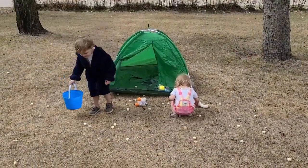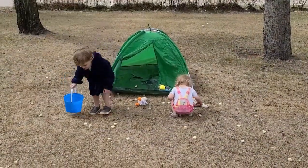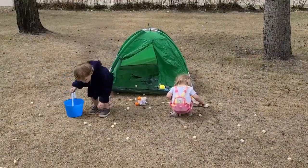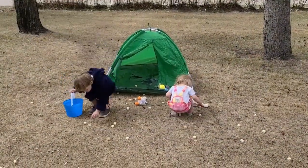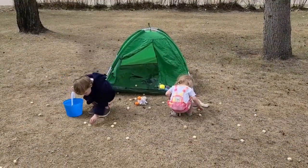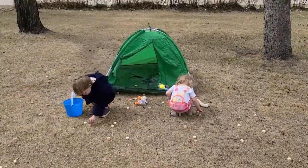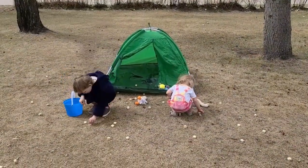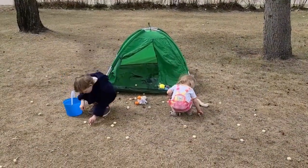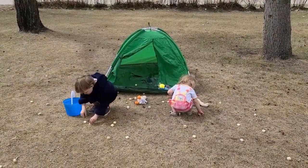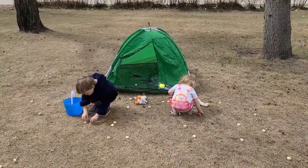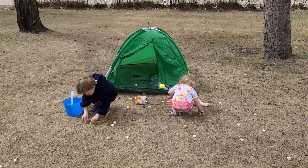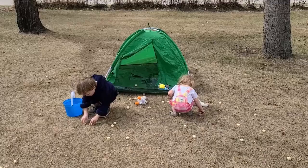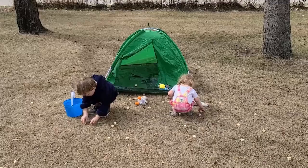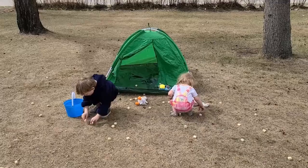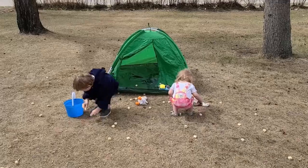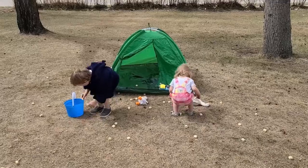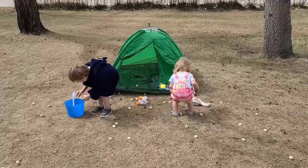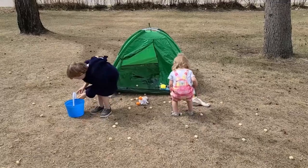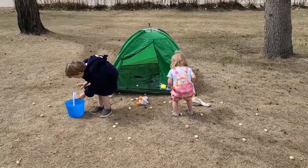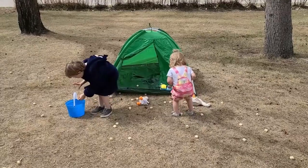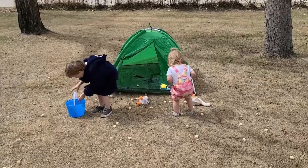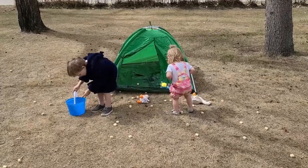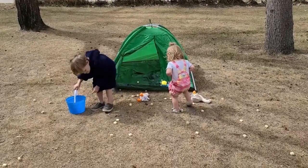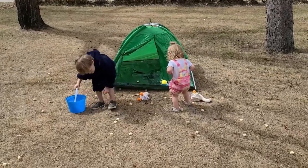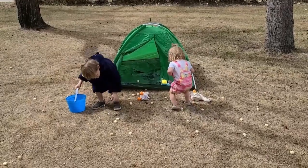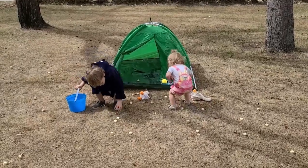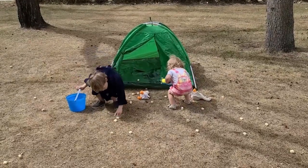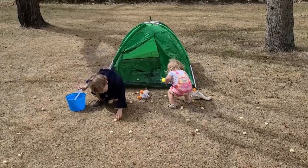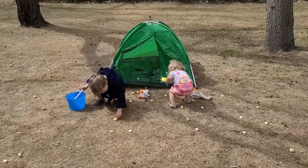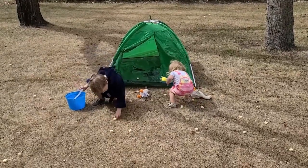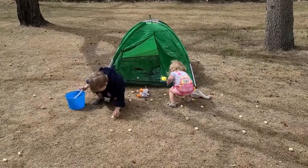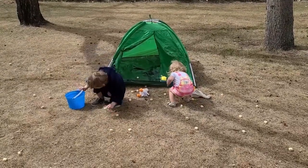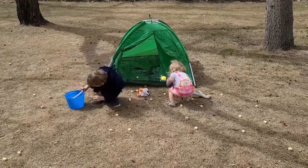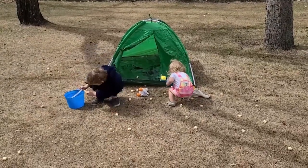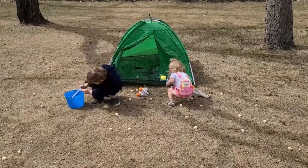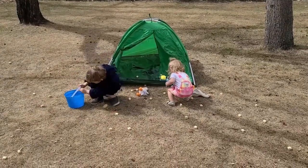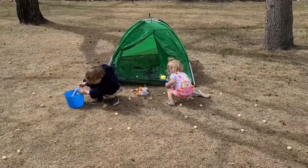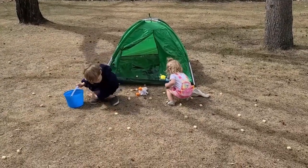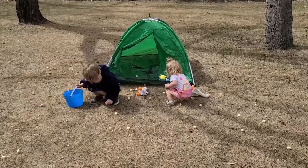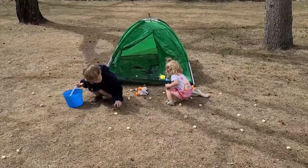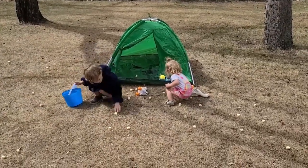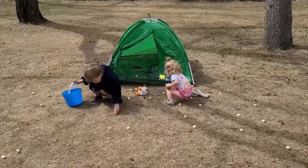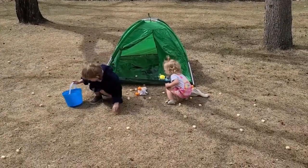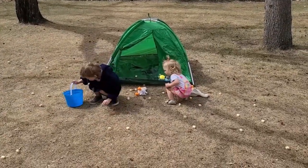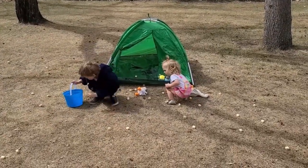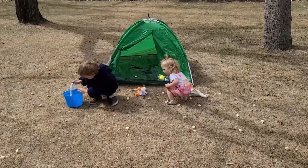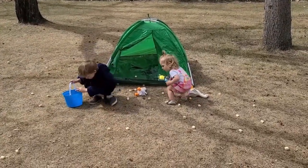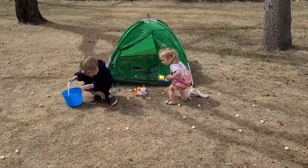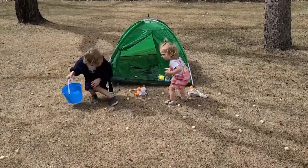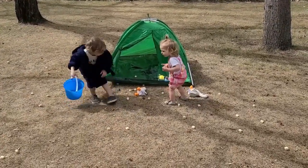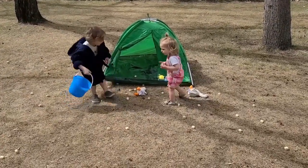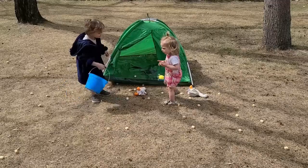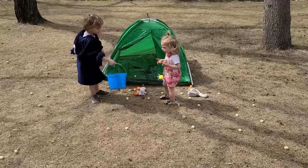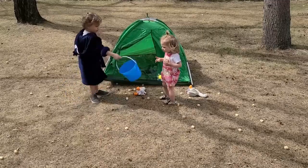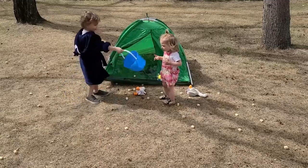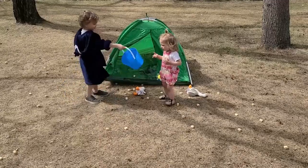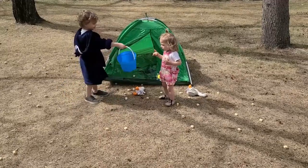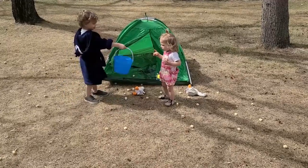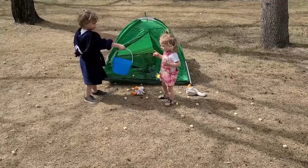morning, the Israelites got up and looked outside their tents. What are those white flakes all over the ground? They asked in wonder. This